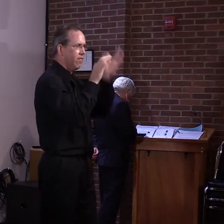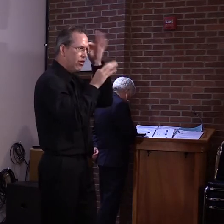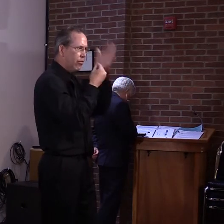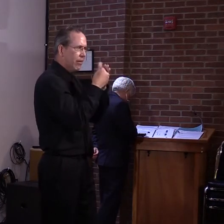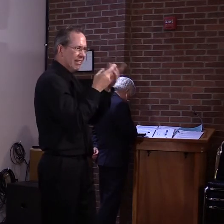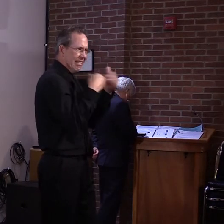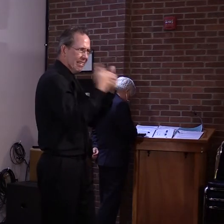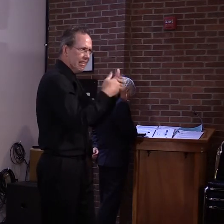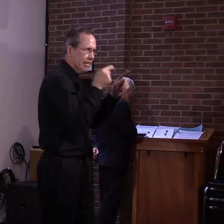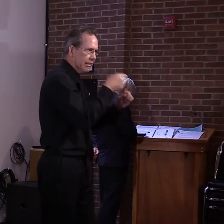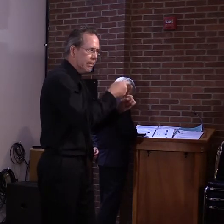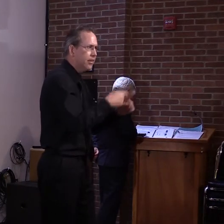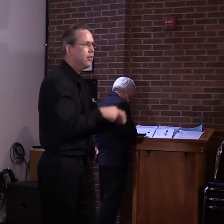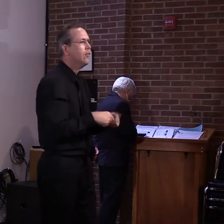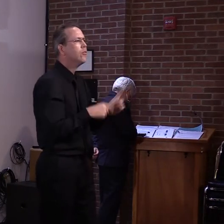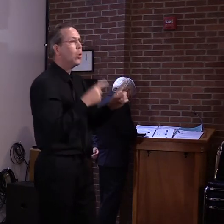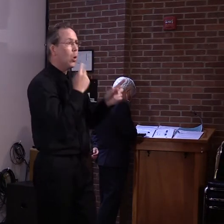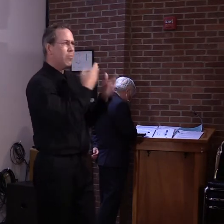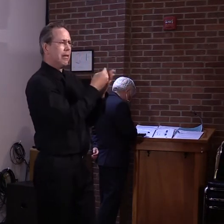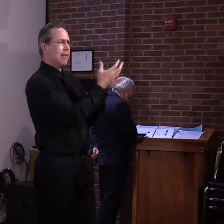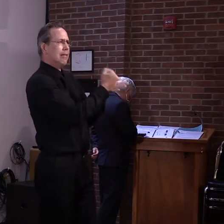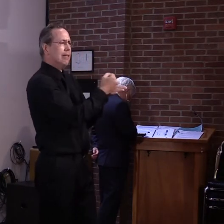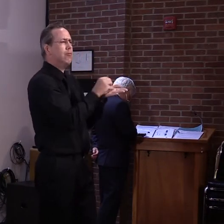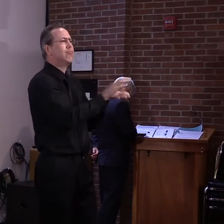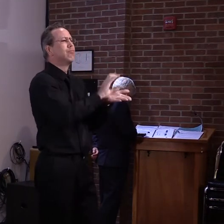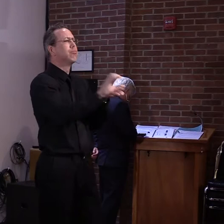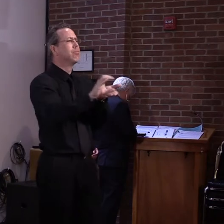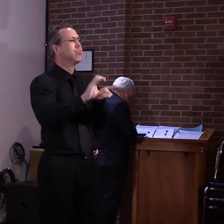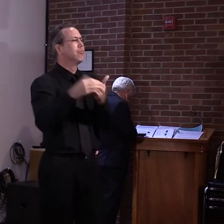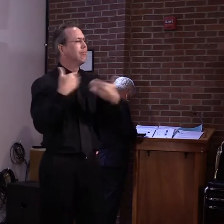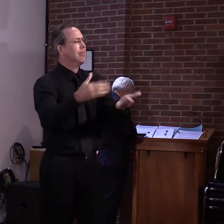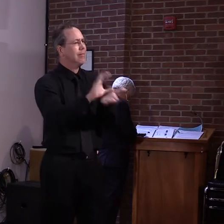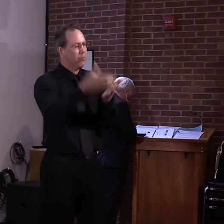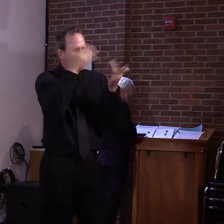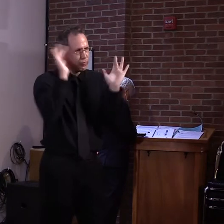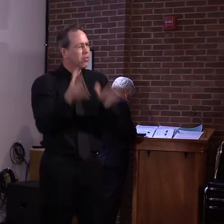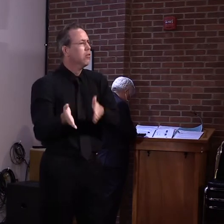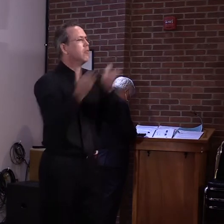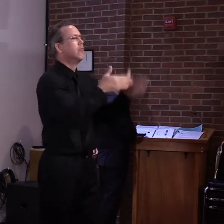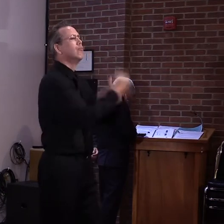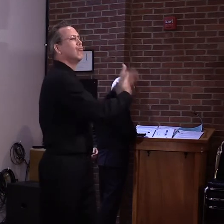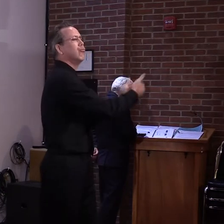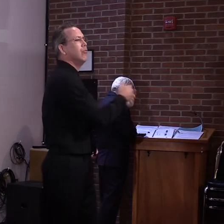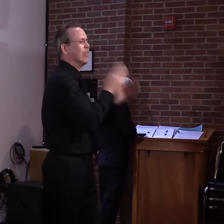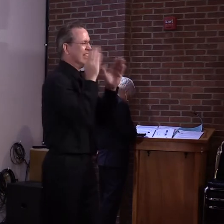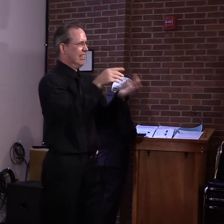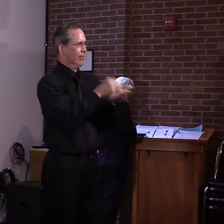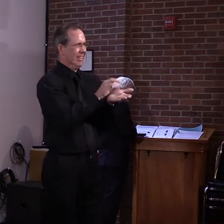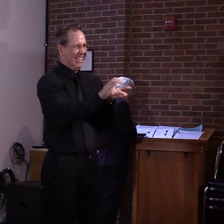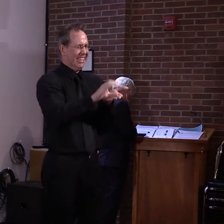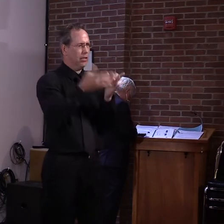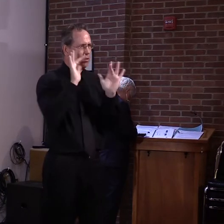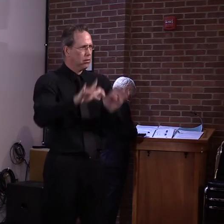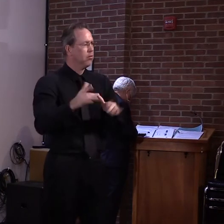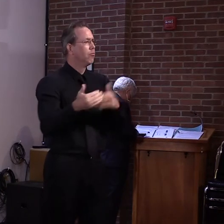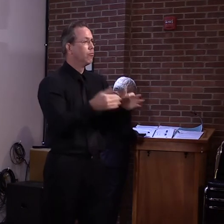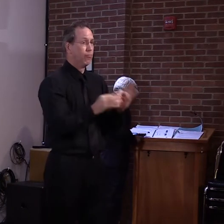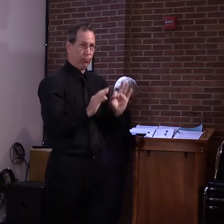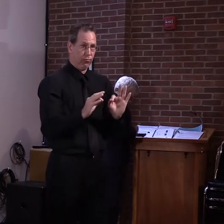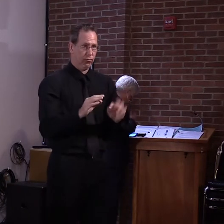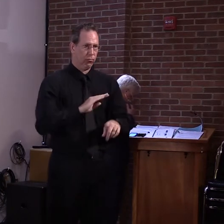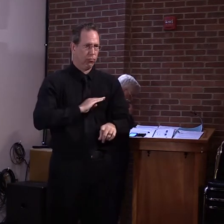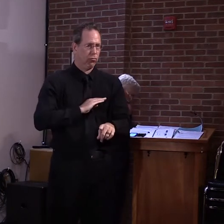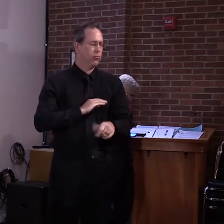some of this money out the door. The sooner we can get it out the door, the better off we're all going to be. All right, great. Thanks, good.